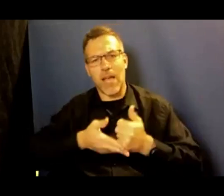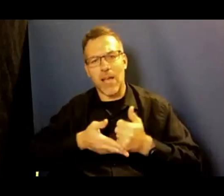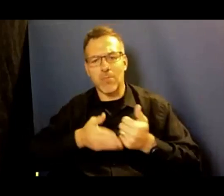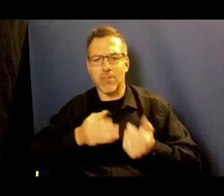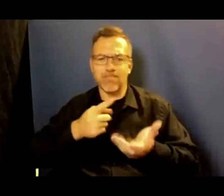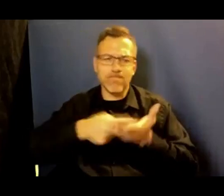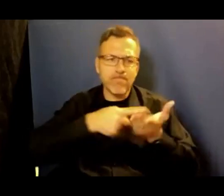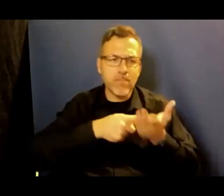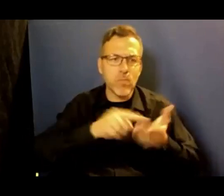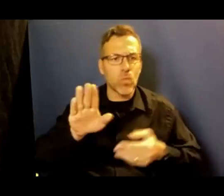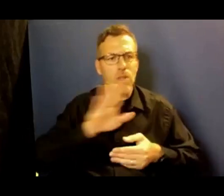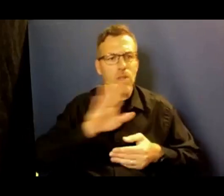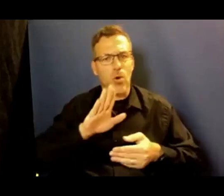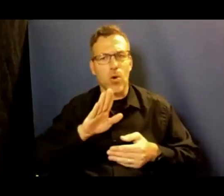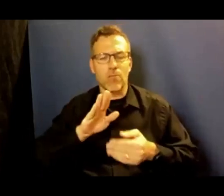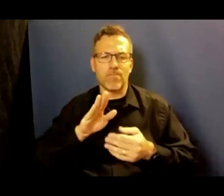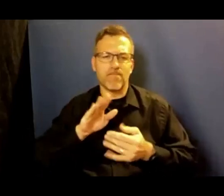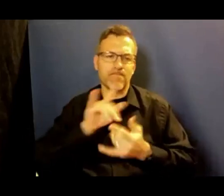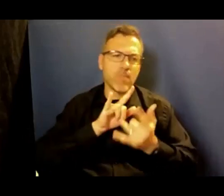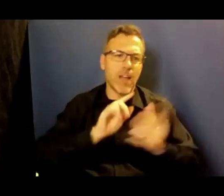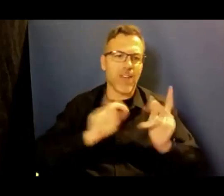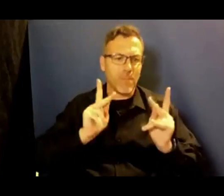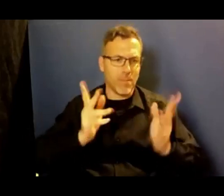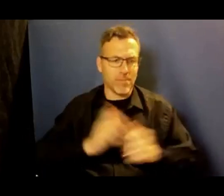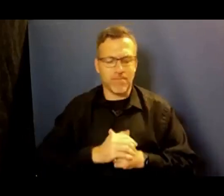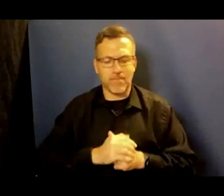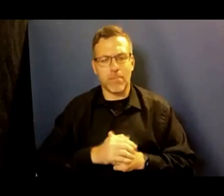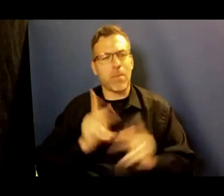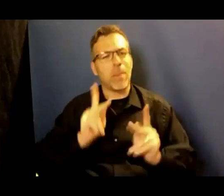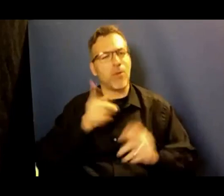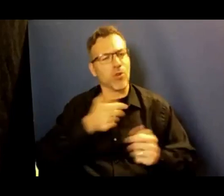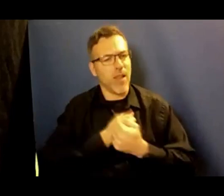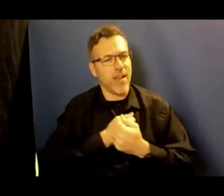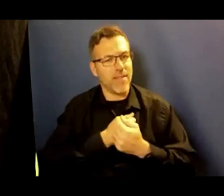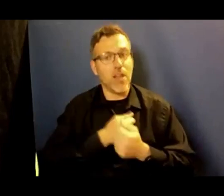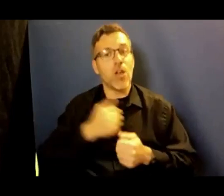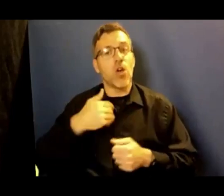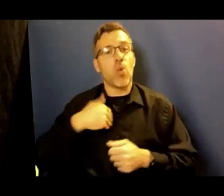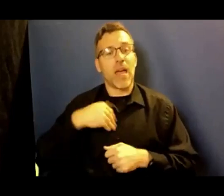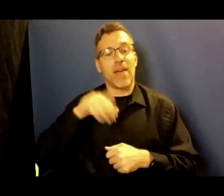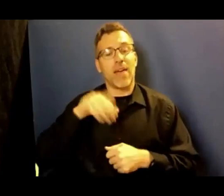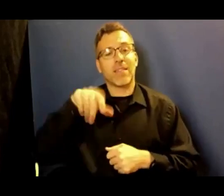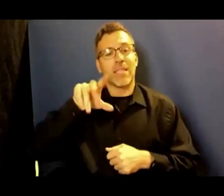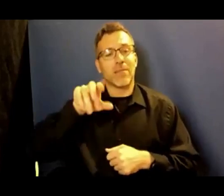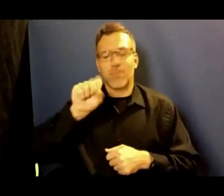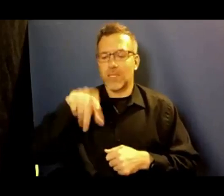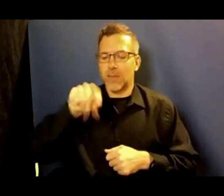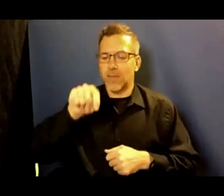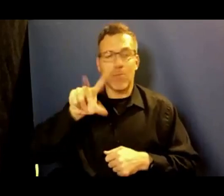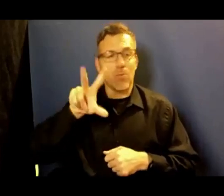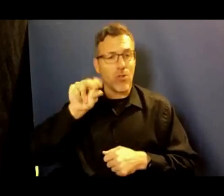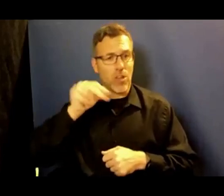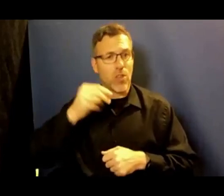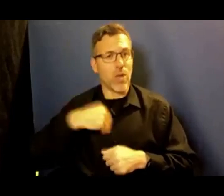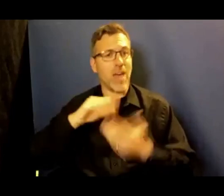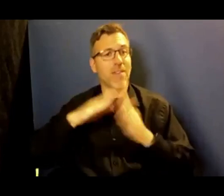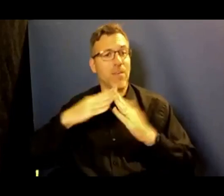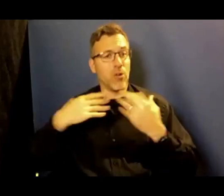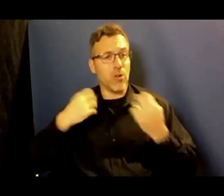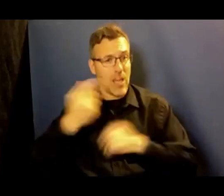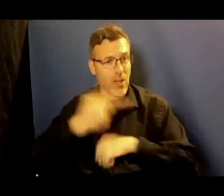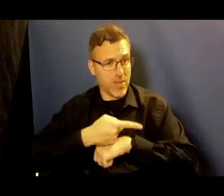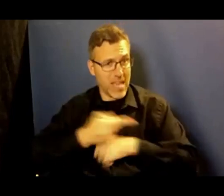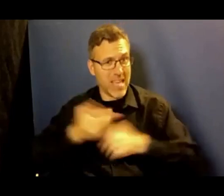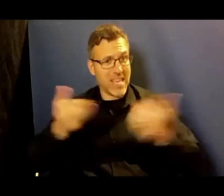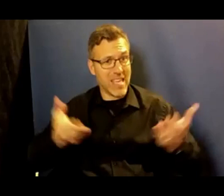community health day coming up on September 30th. It will be at Bridges for the Deaf and Hard of Hearing here in Nashville. We